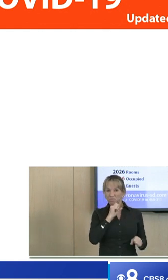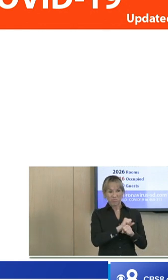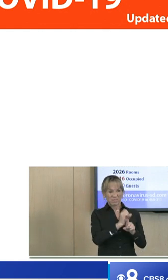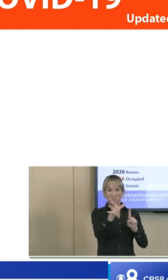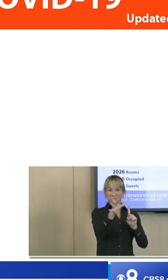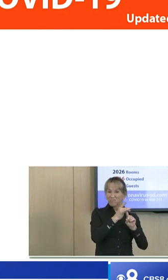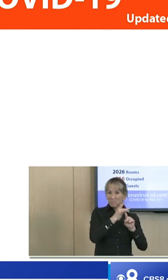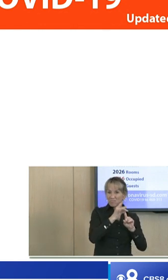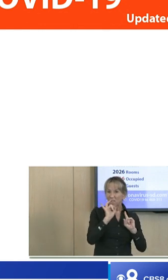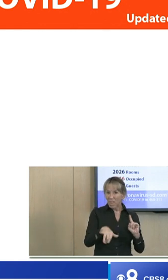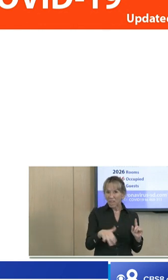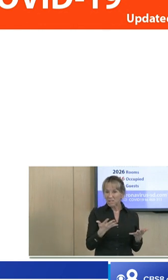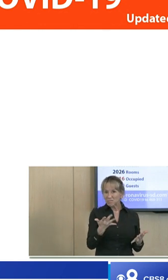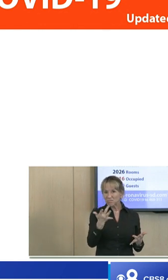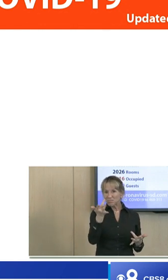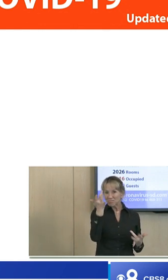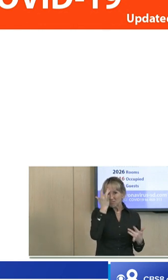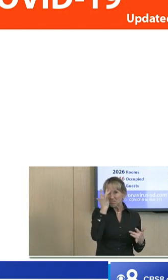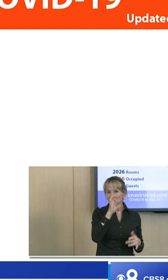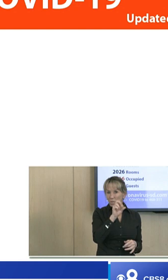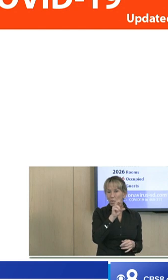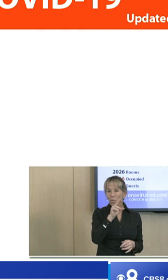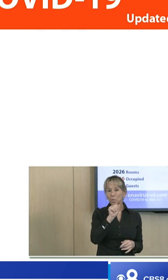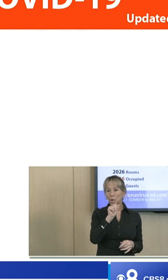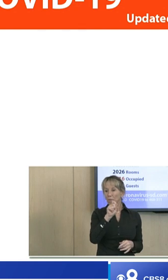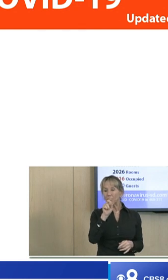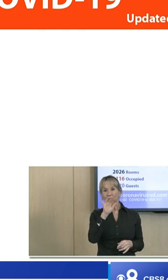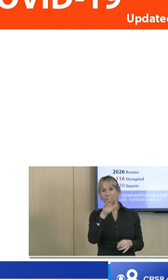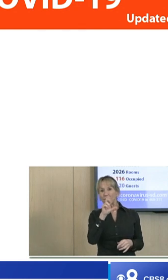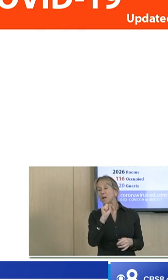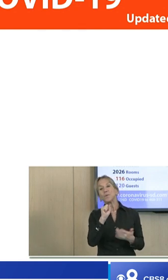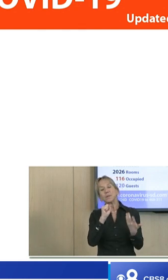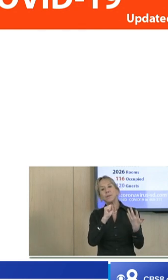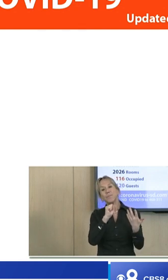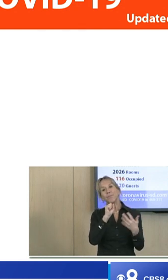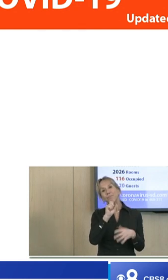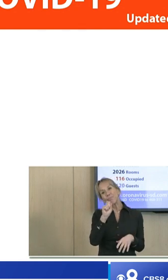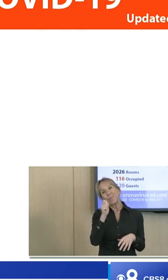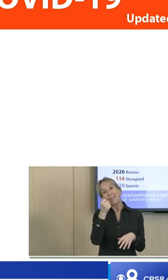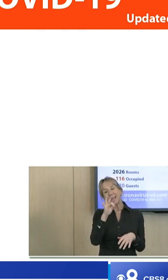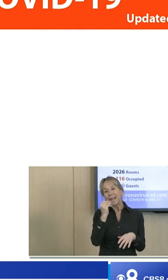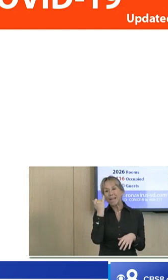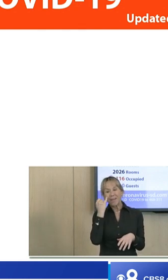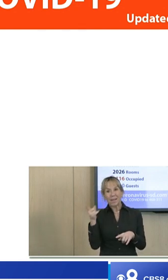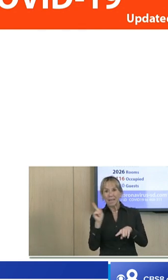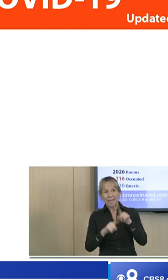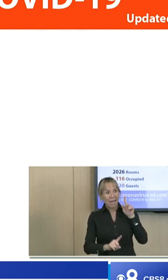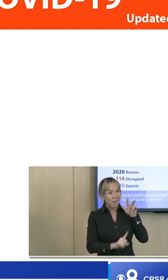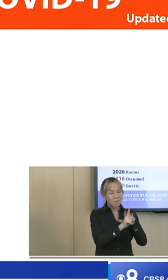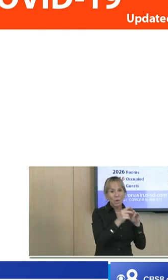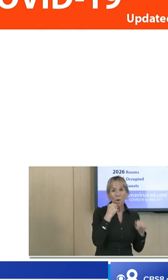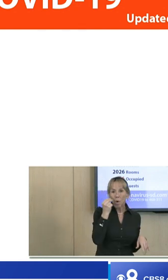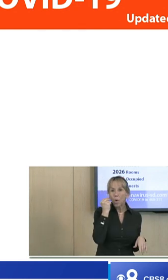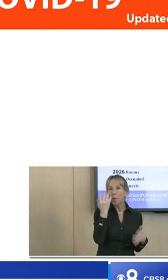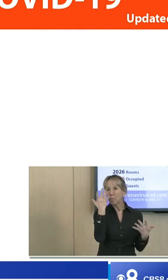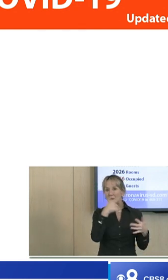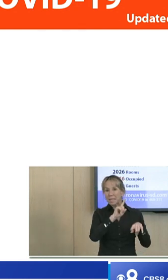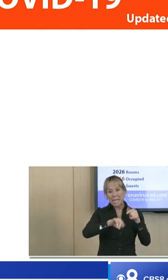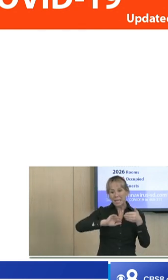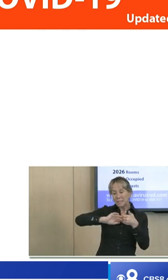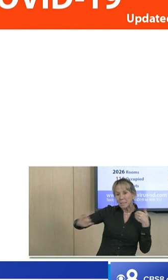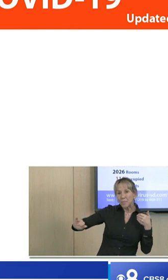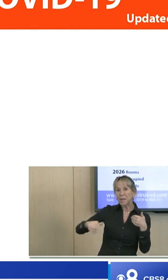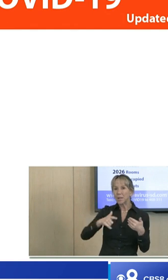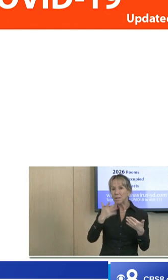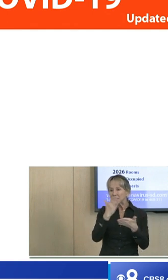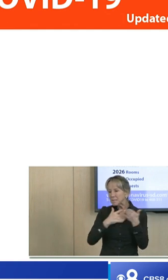not feel confident in their ability to isolate at home or wants to avoid potential exposure to a vulnerable population or to their family